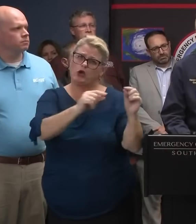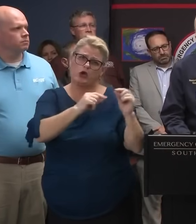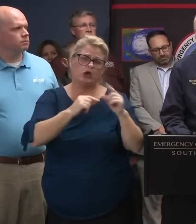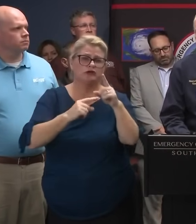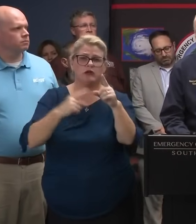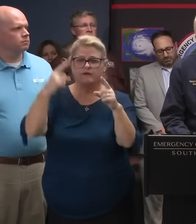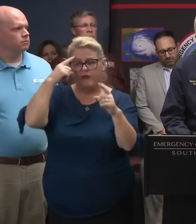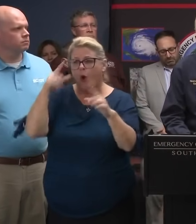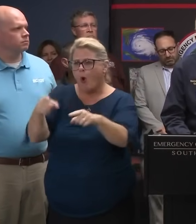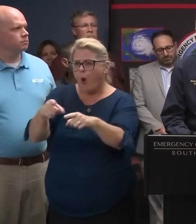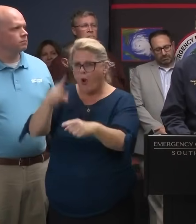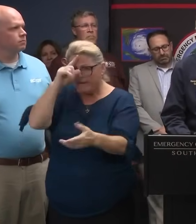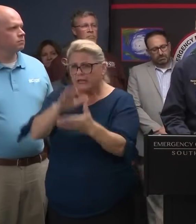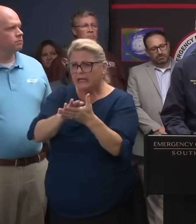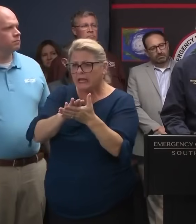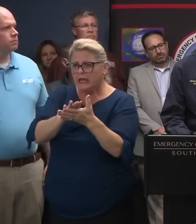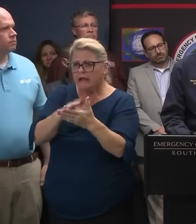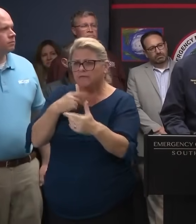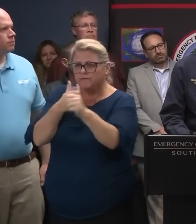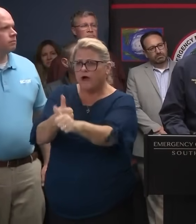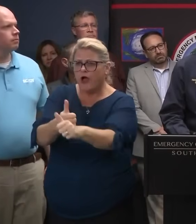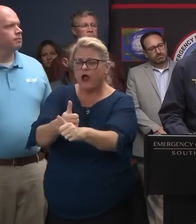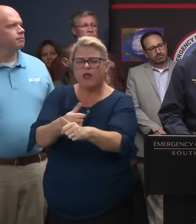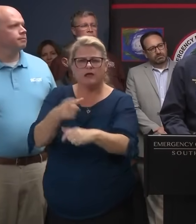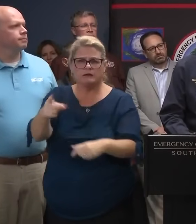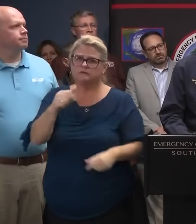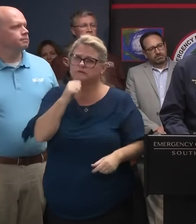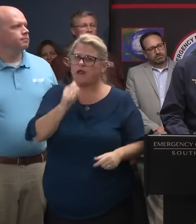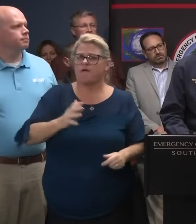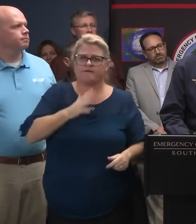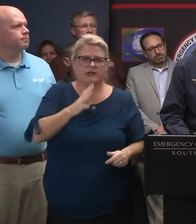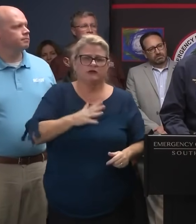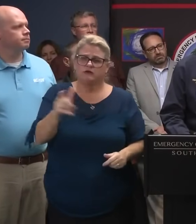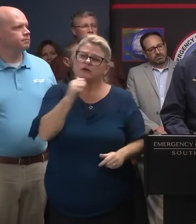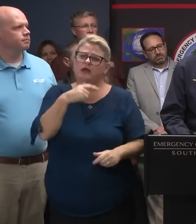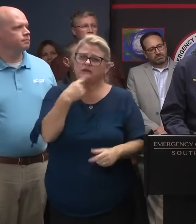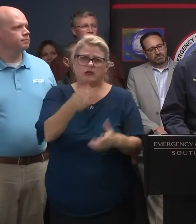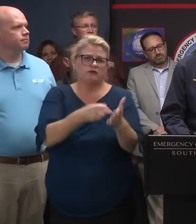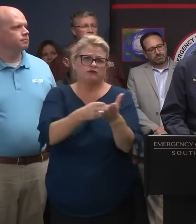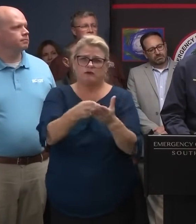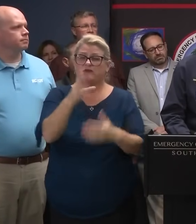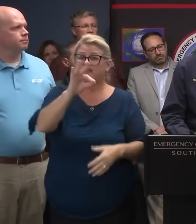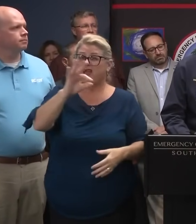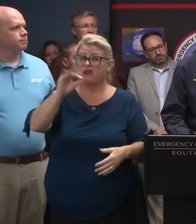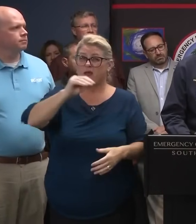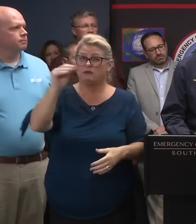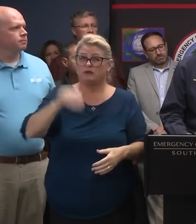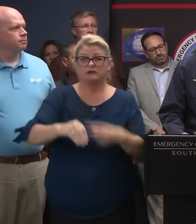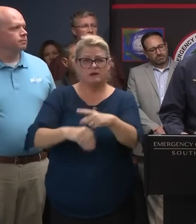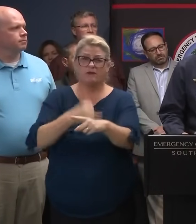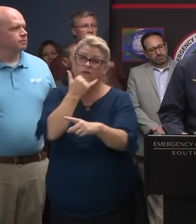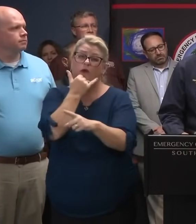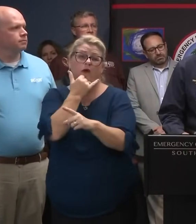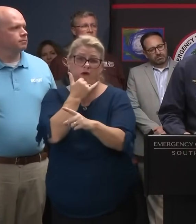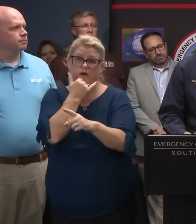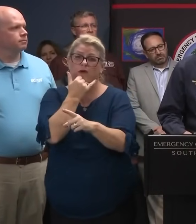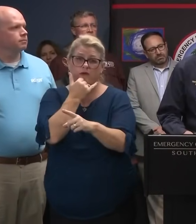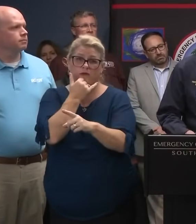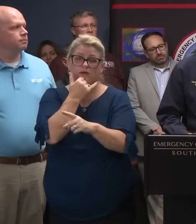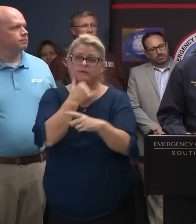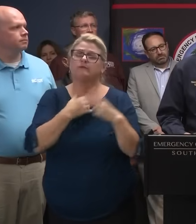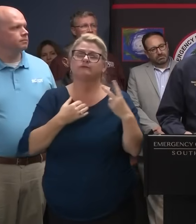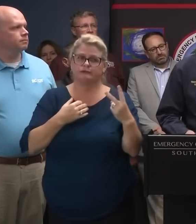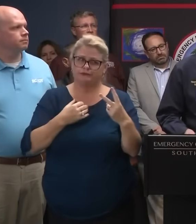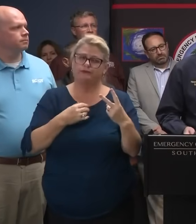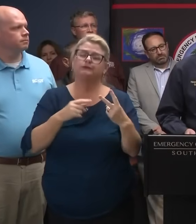your information from these unofficial sources, because 99% of the time they're wrong. And there were a couple of them